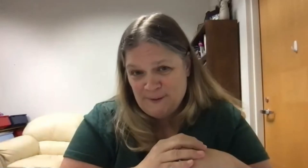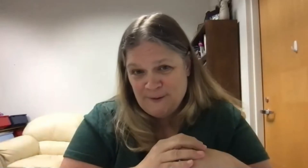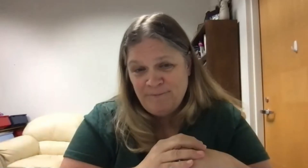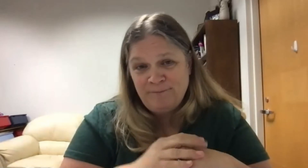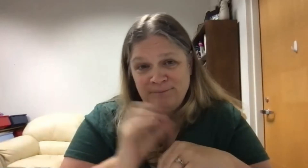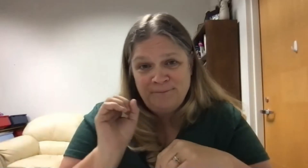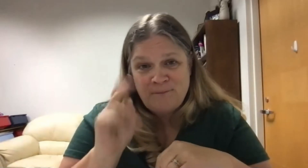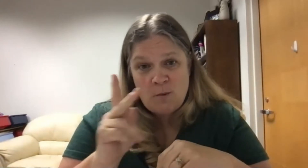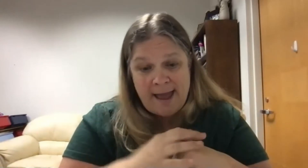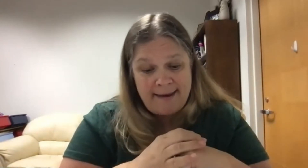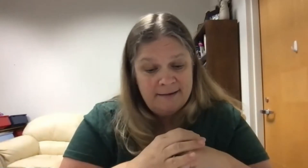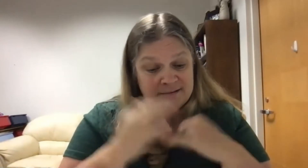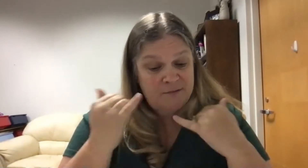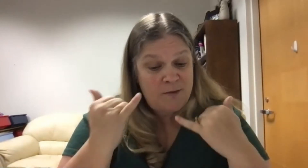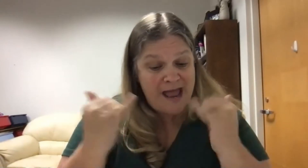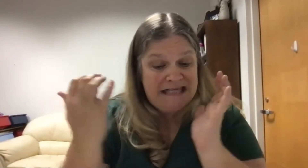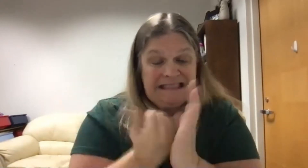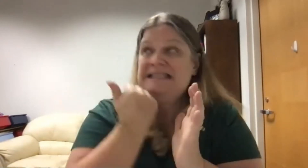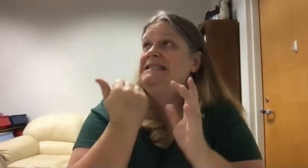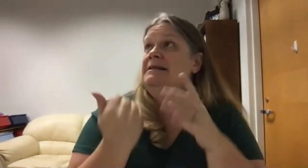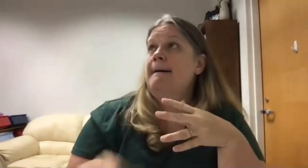but if you can remember them, that's fine as well.